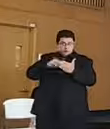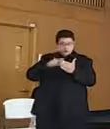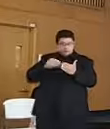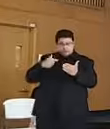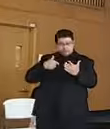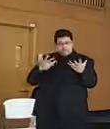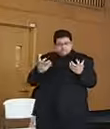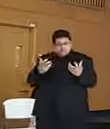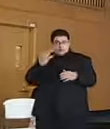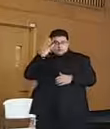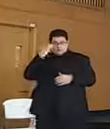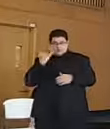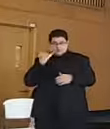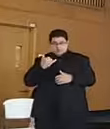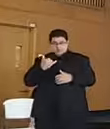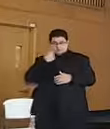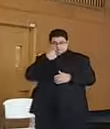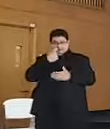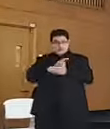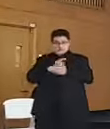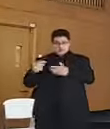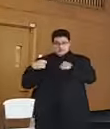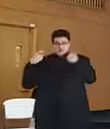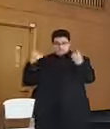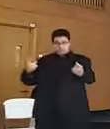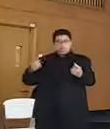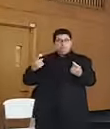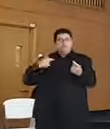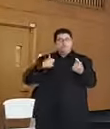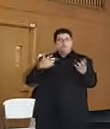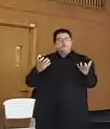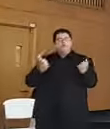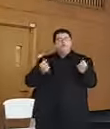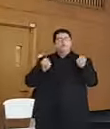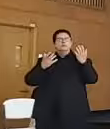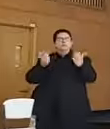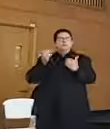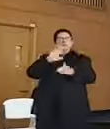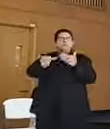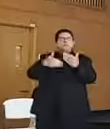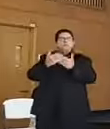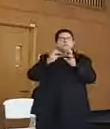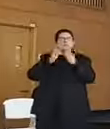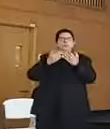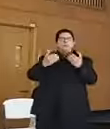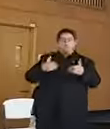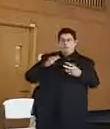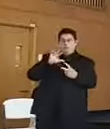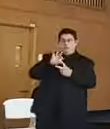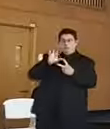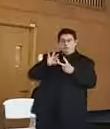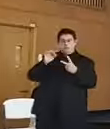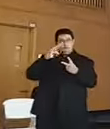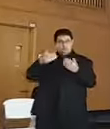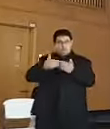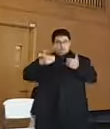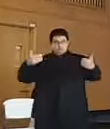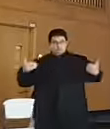past week, I would recommend that every family who has an option for a virtual classroom to choose that